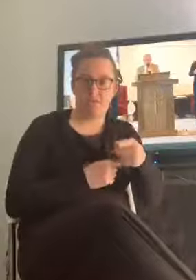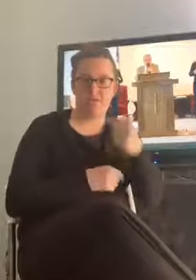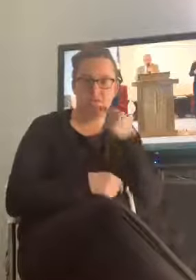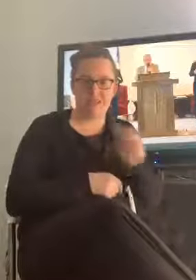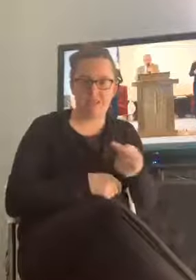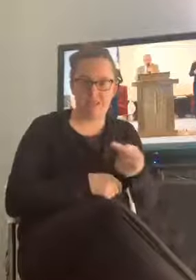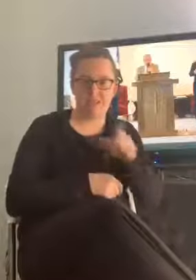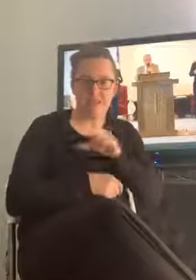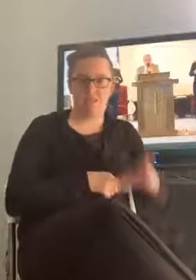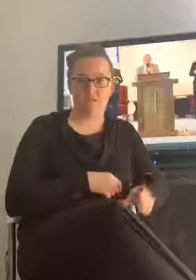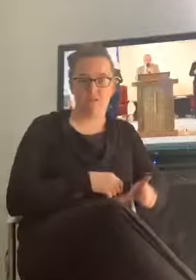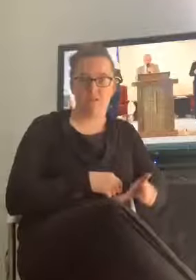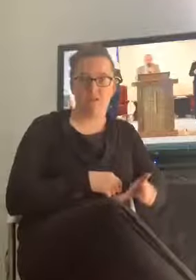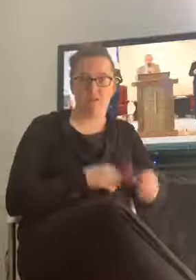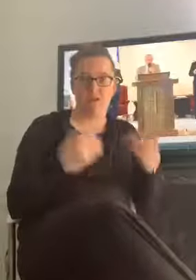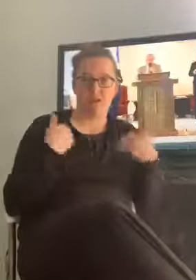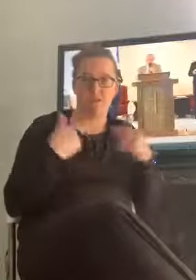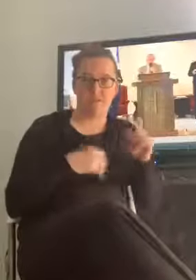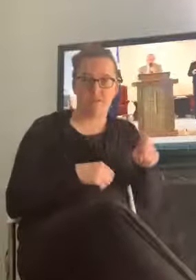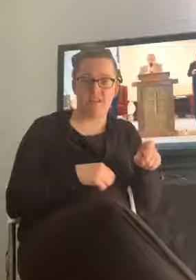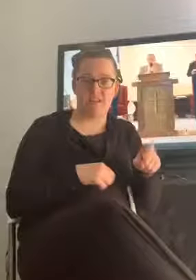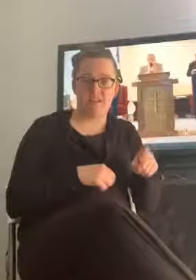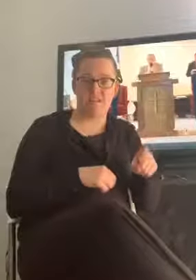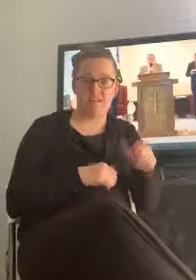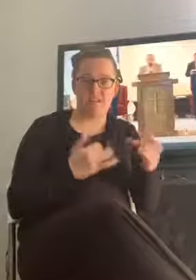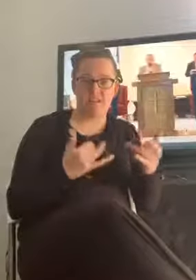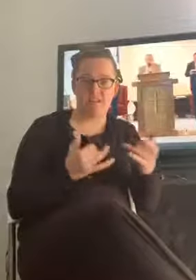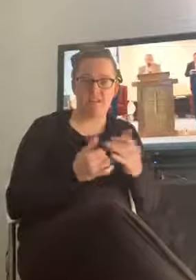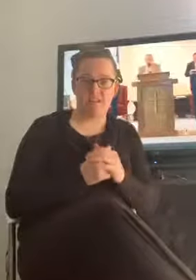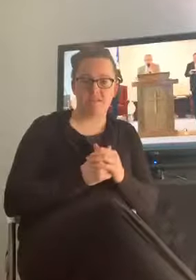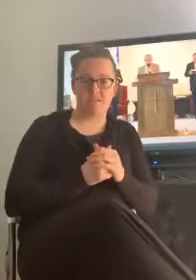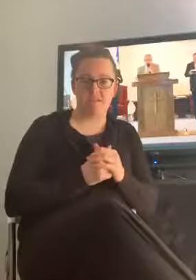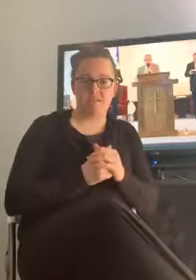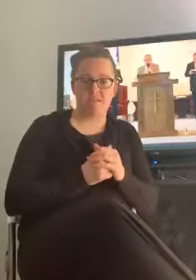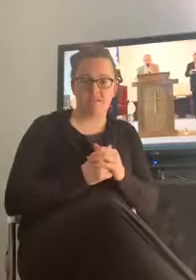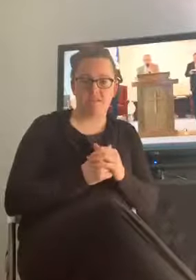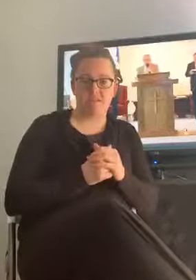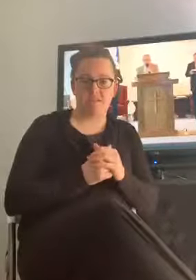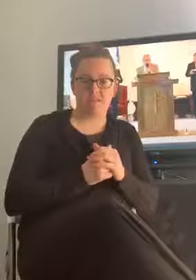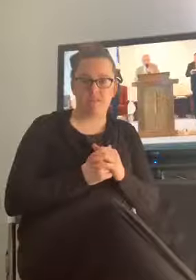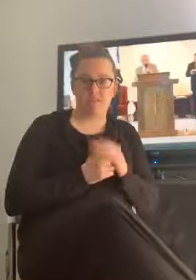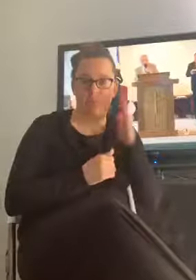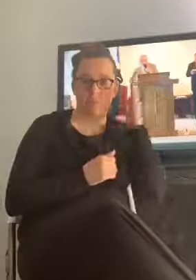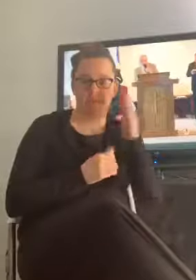of them. And straightway he will send them.